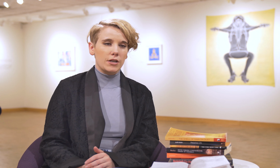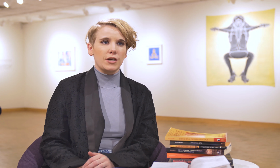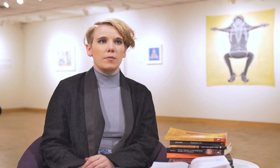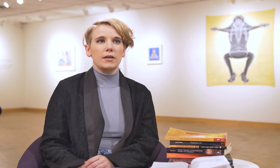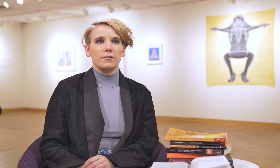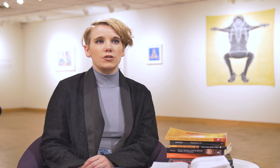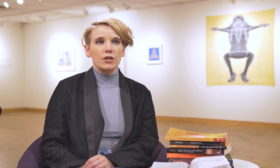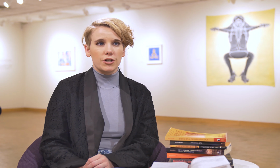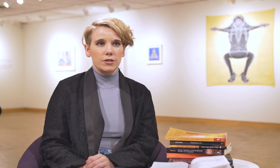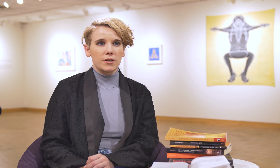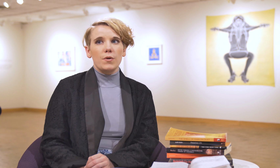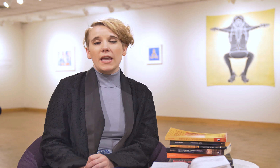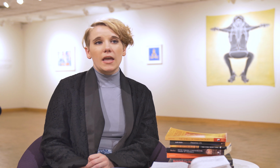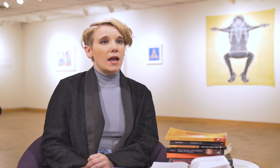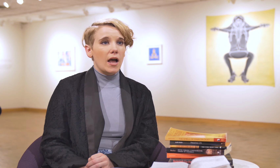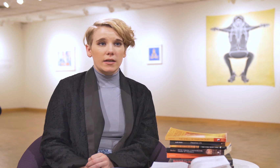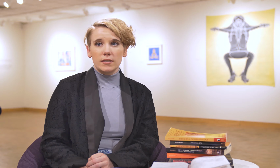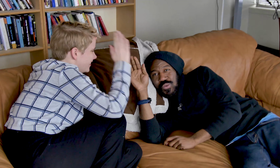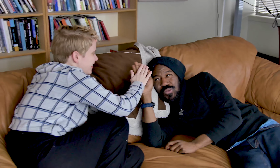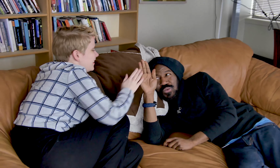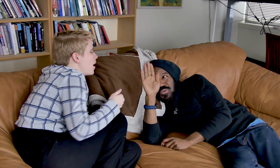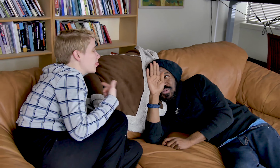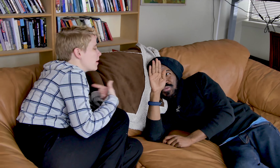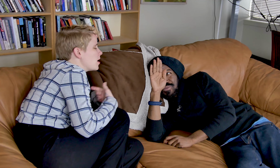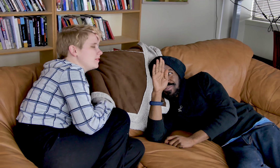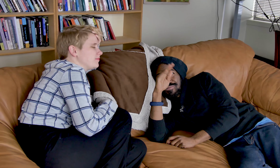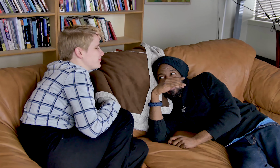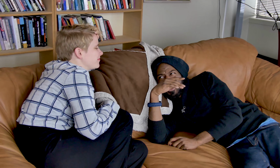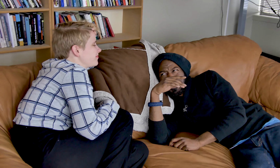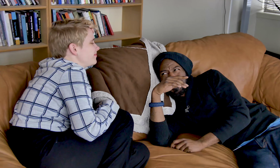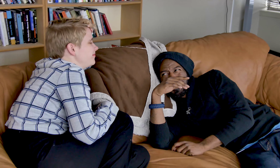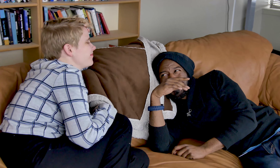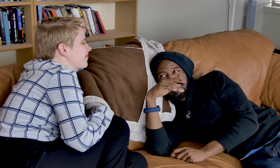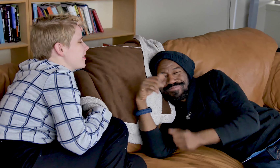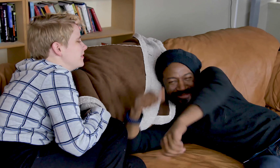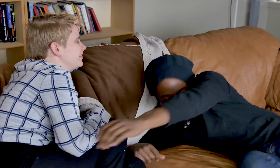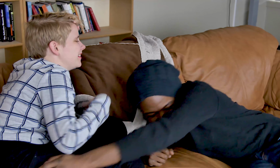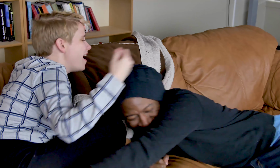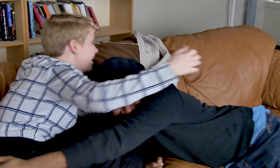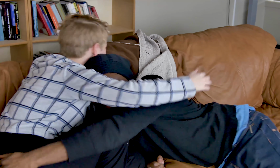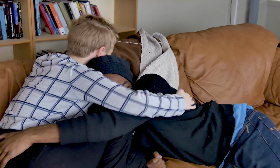oppression and oppressive structures, we cannot get a full grasp on that without engaging the emotions.